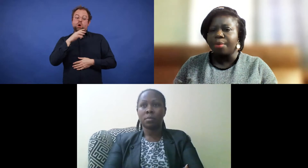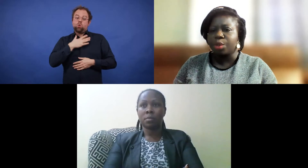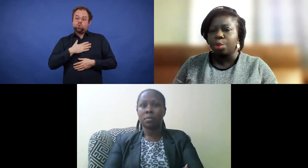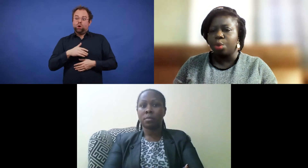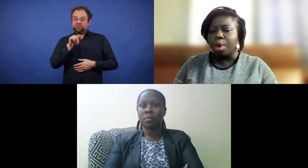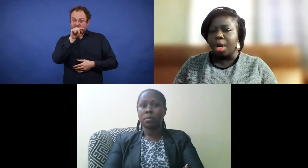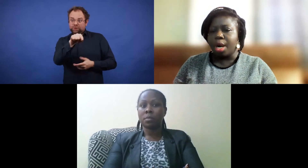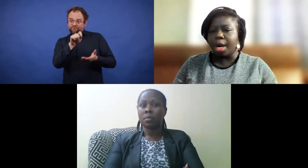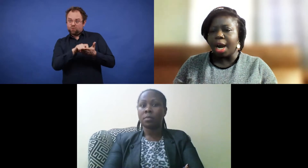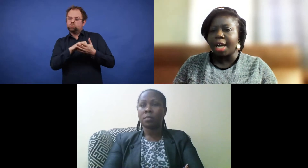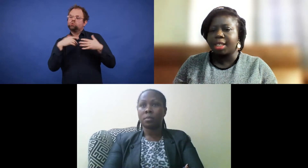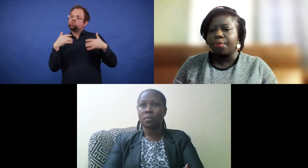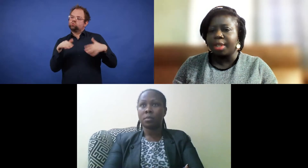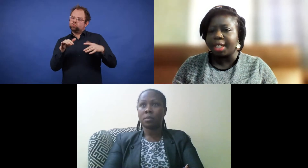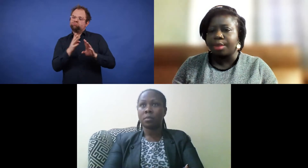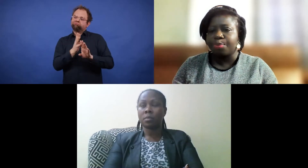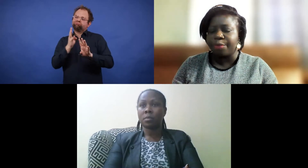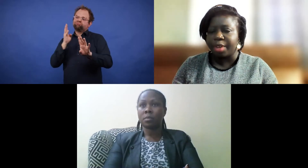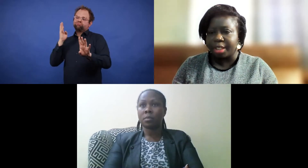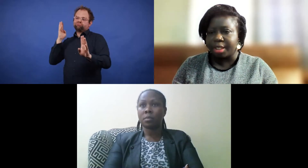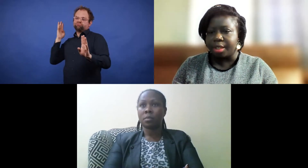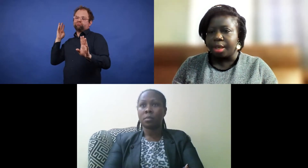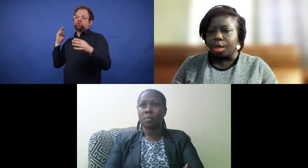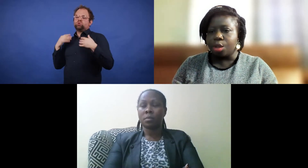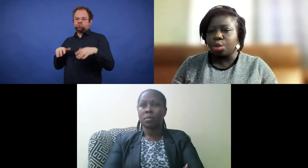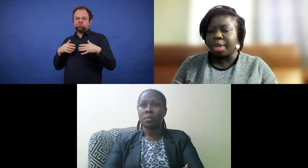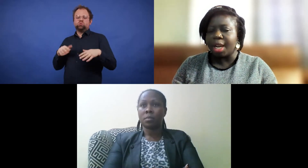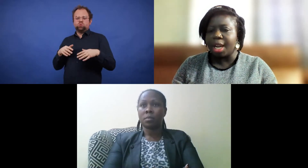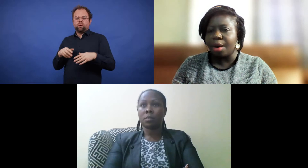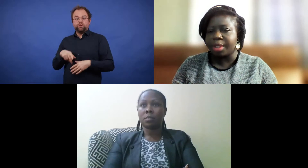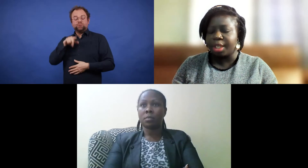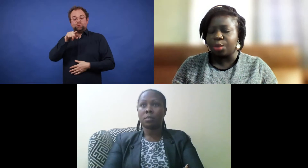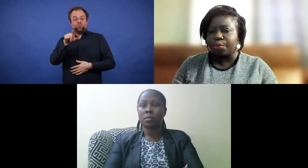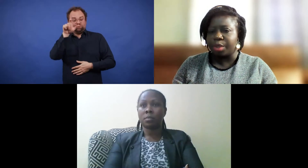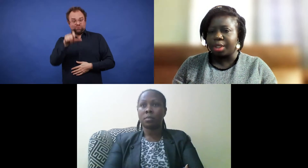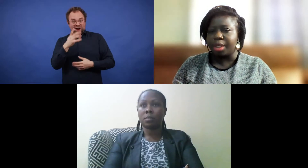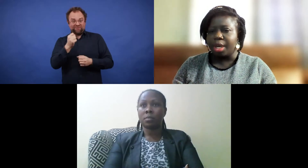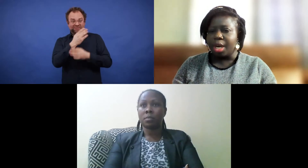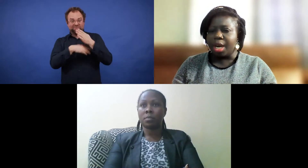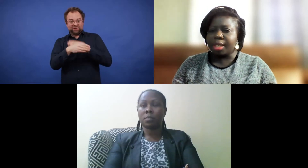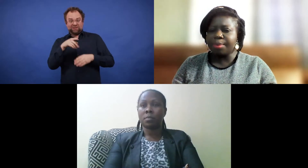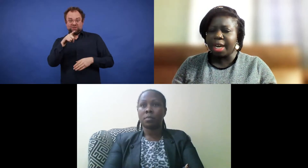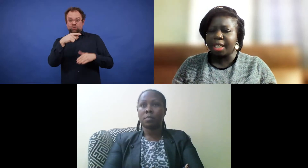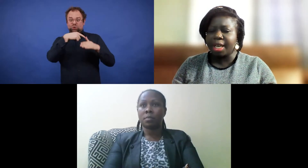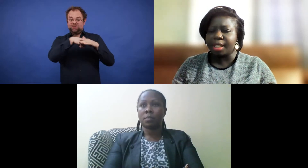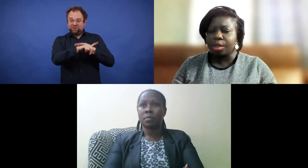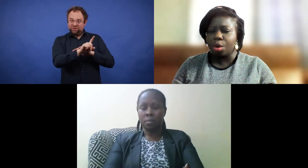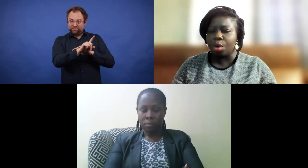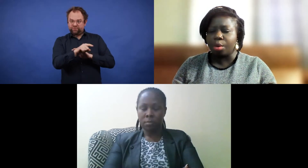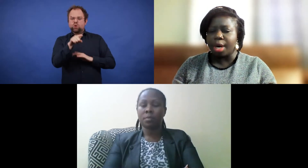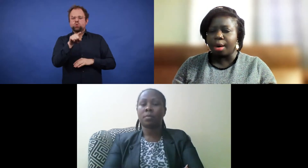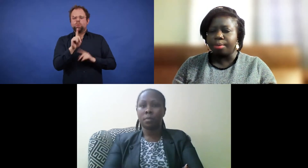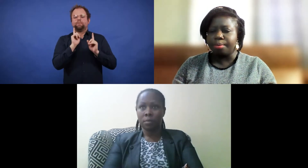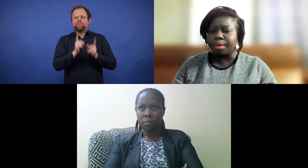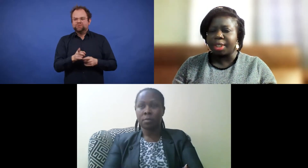you have to ask for that privilege to be allowed in to vote. Sometimes it gets